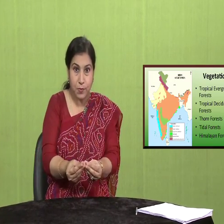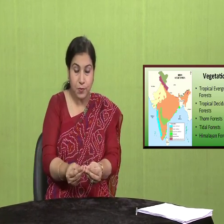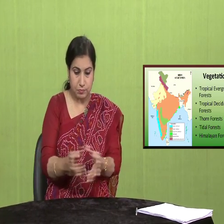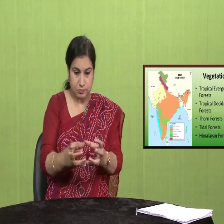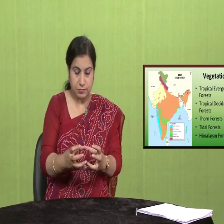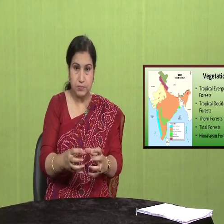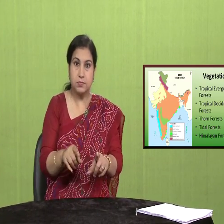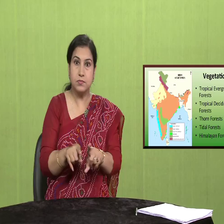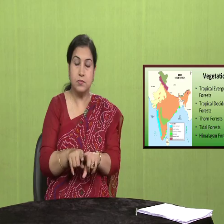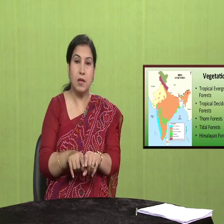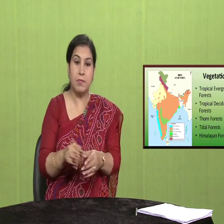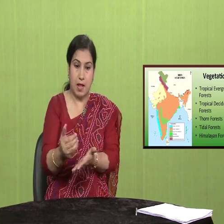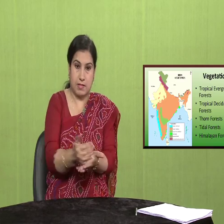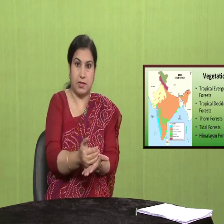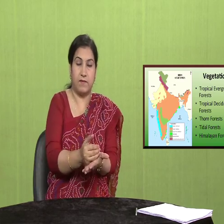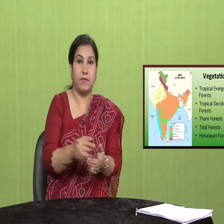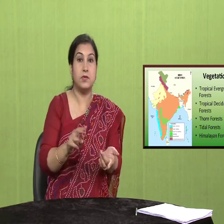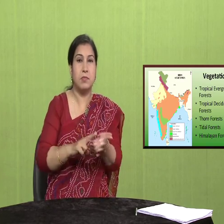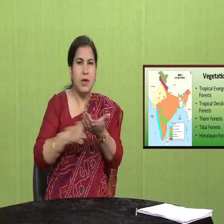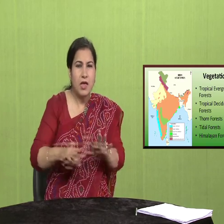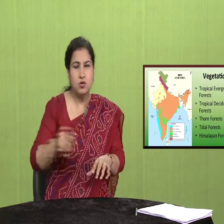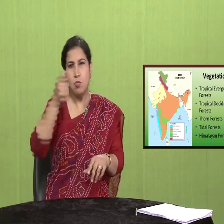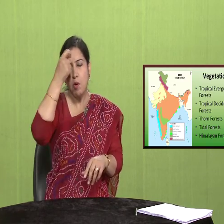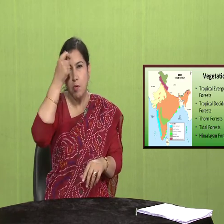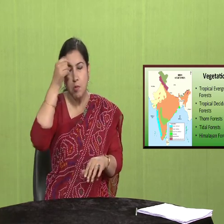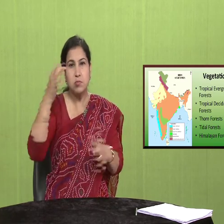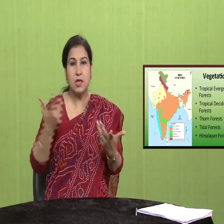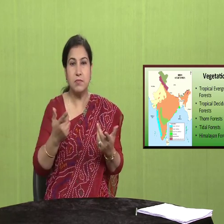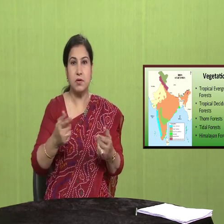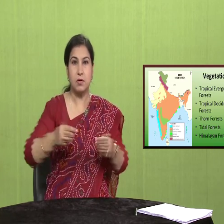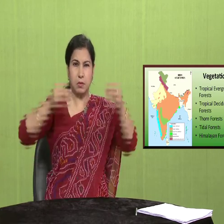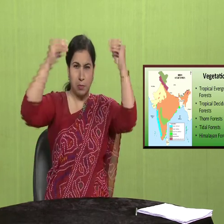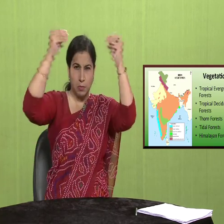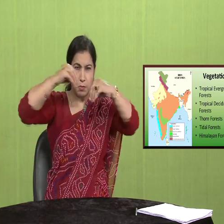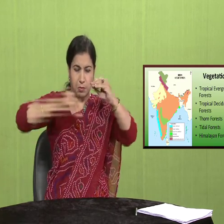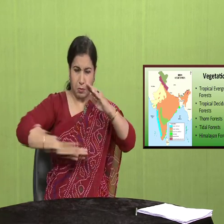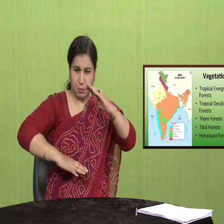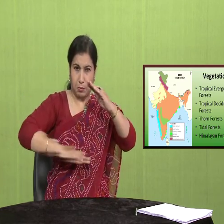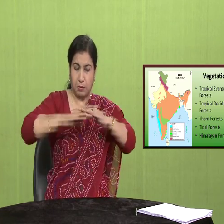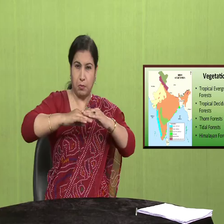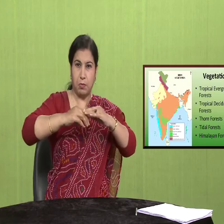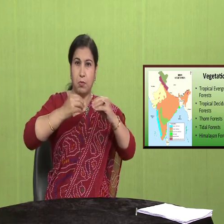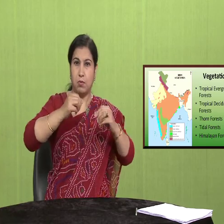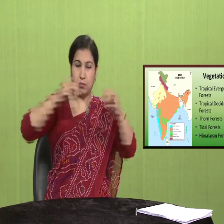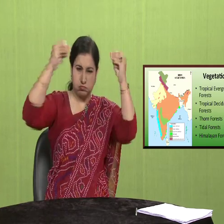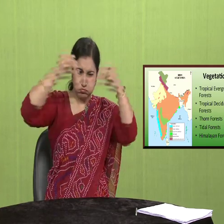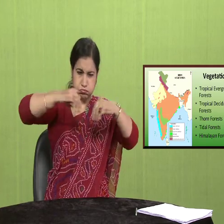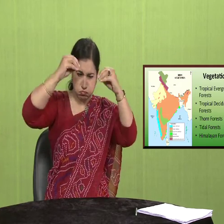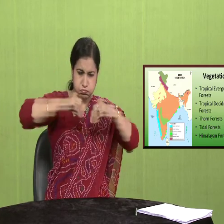natural calamities such as floods, high speed winds, and help in storage